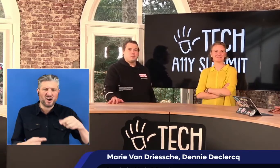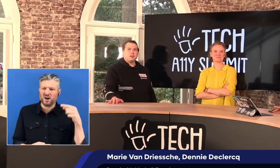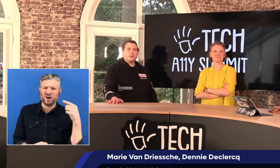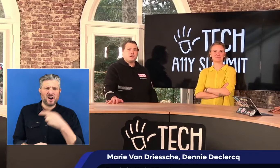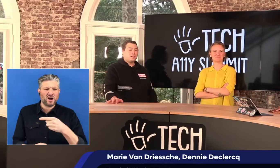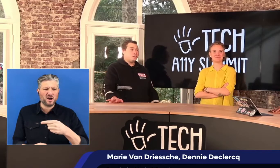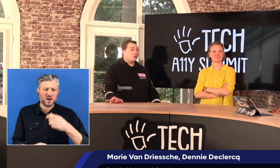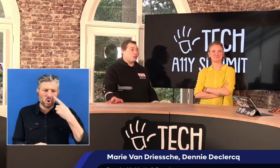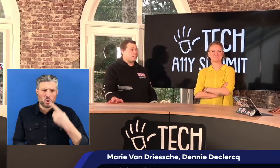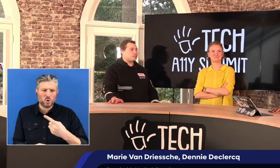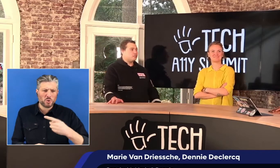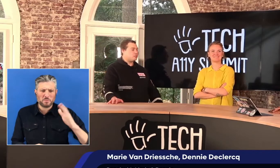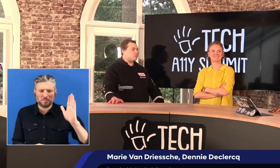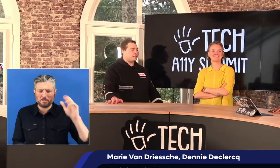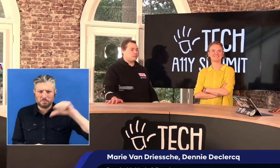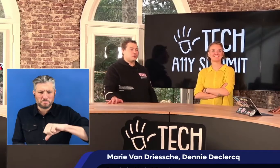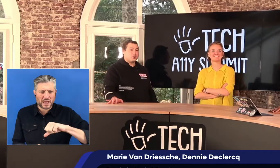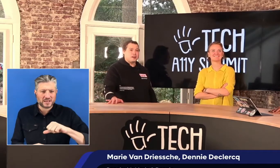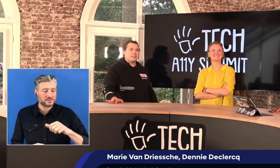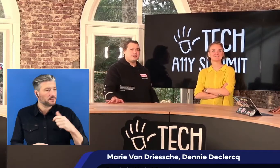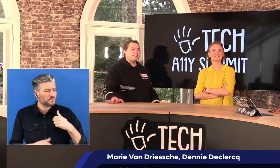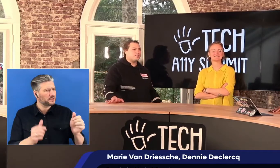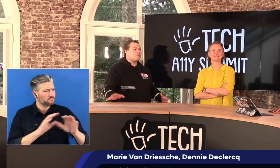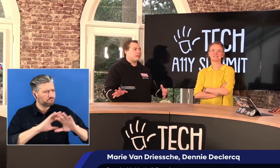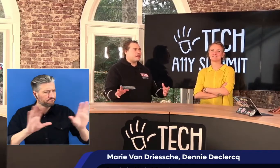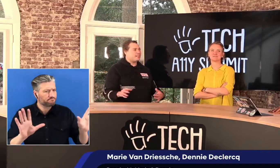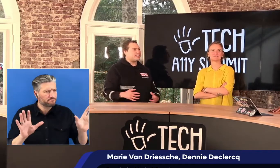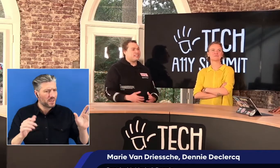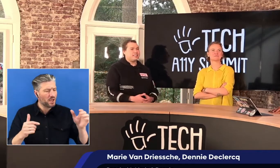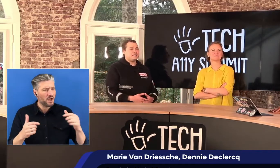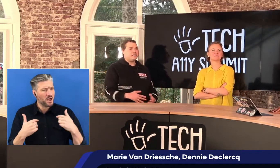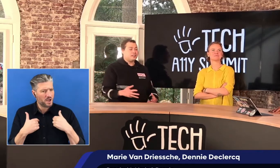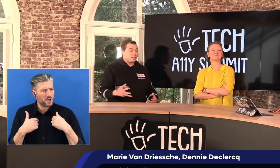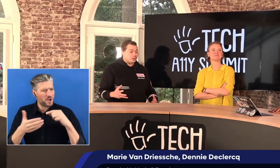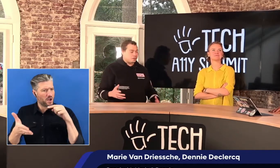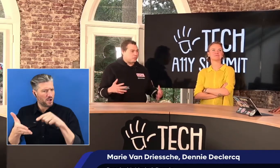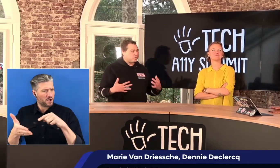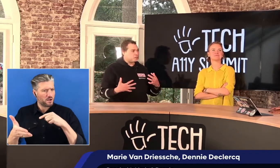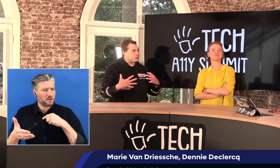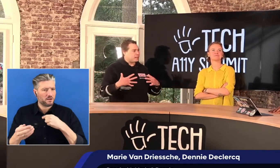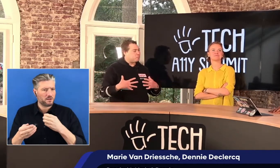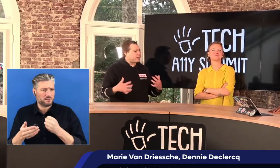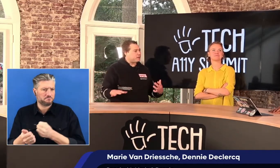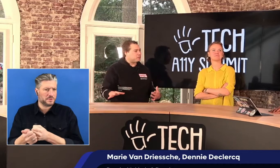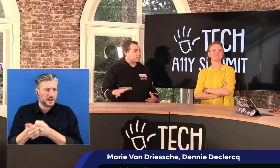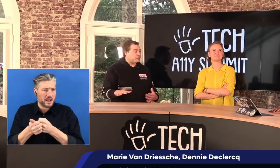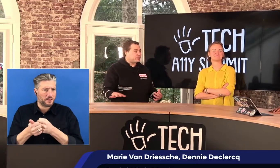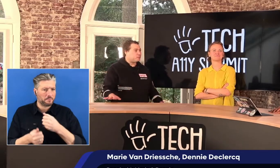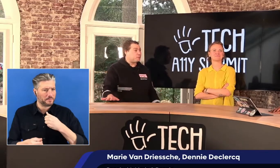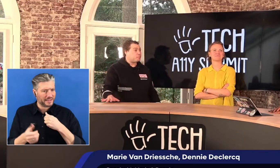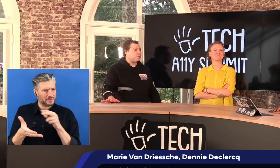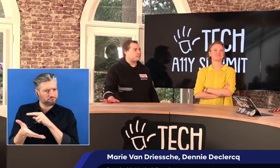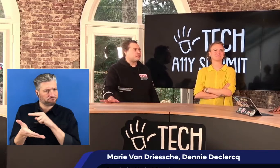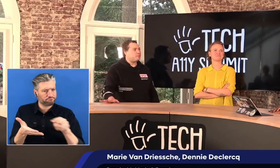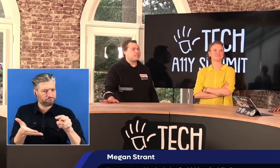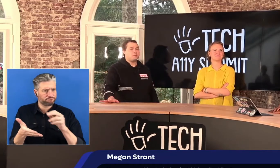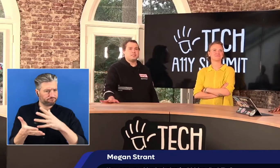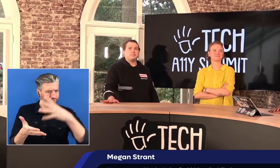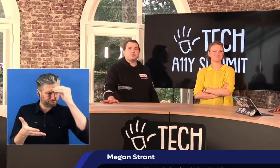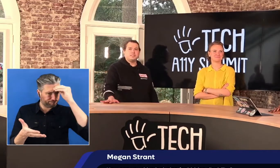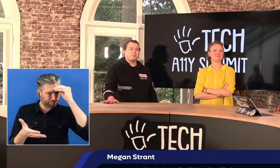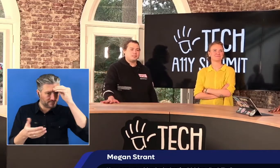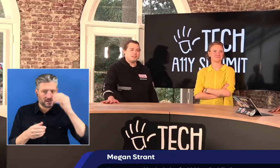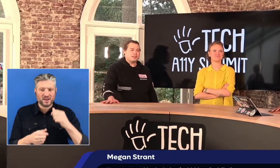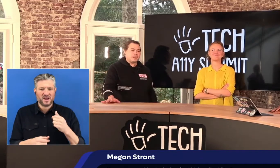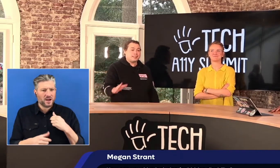hobby anymore. You learn it's not the way to go, and then you come again years later. You focus, you get more in contact with other people with accessibility experts,